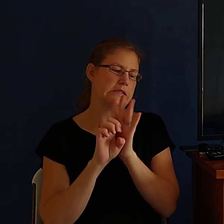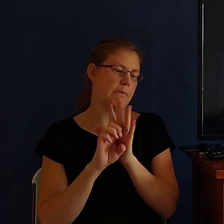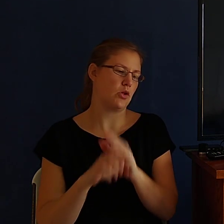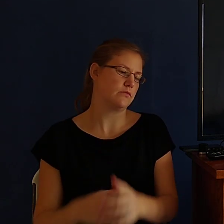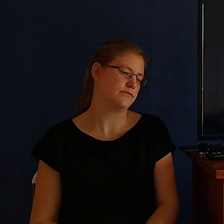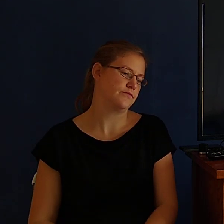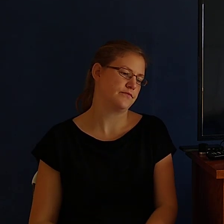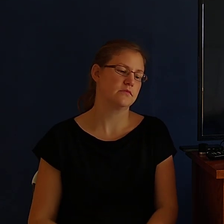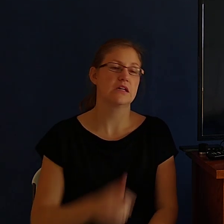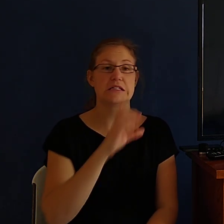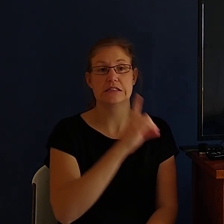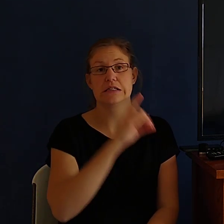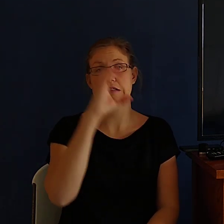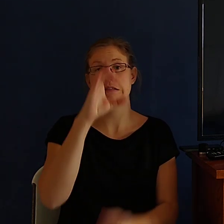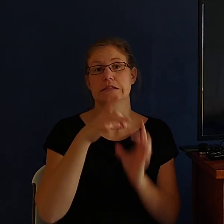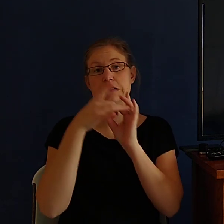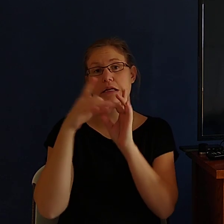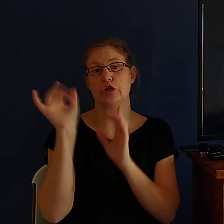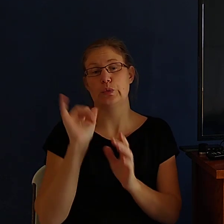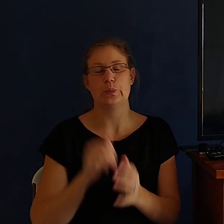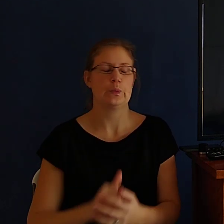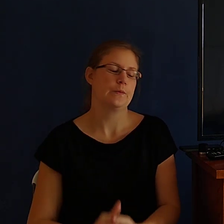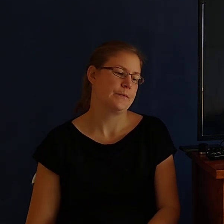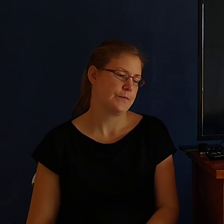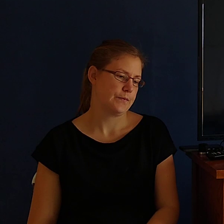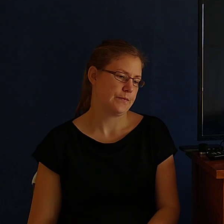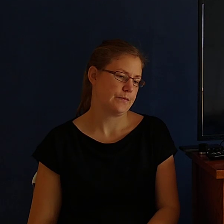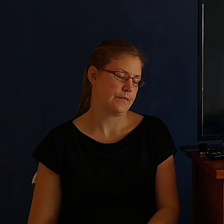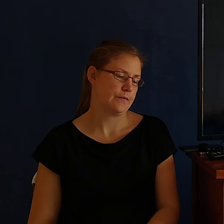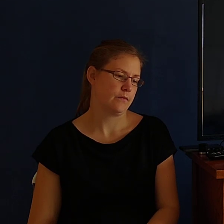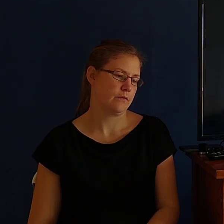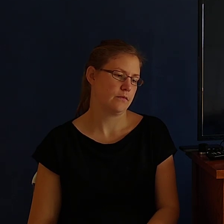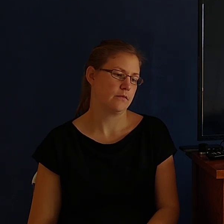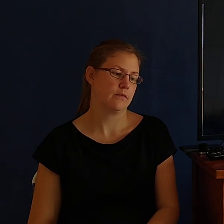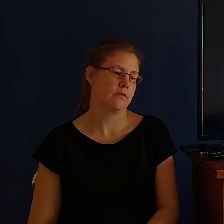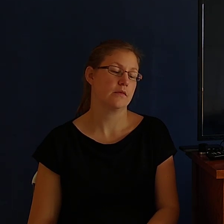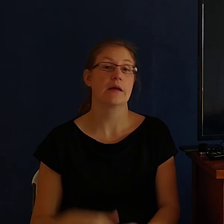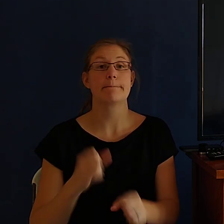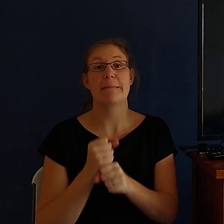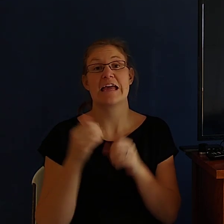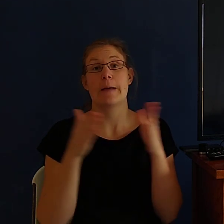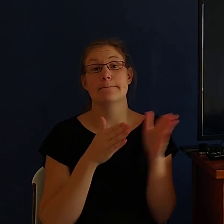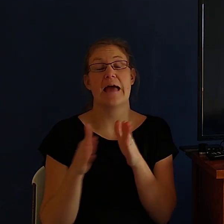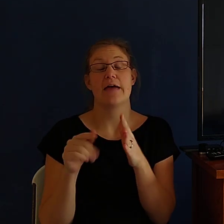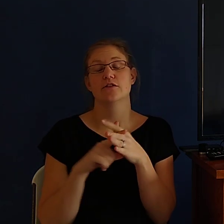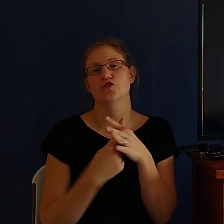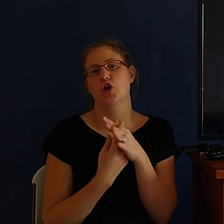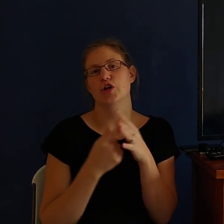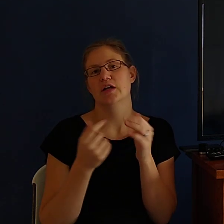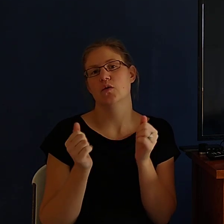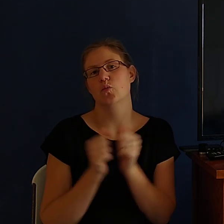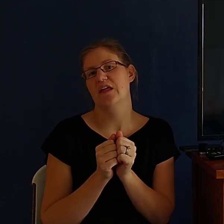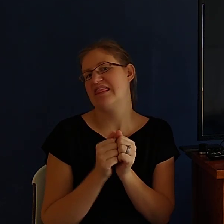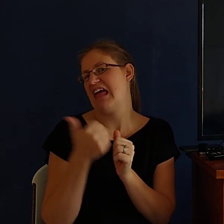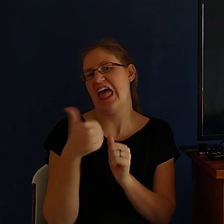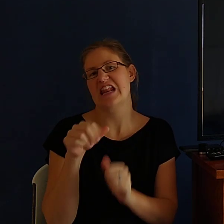And D is connected to C. So form a path starting at a vertex that